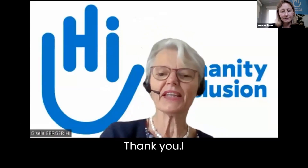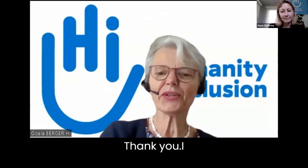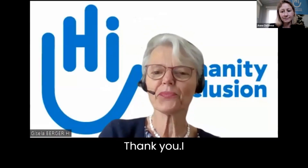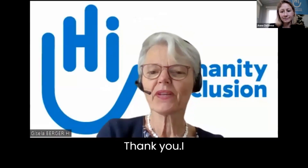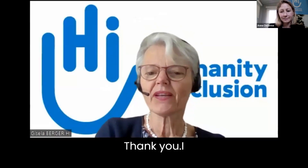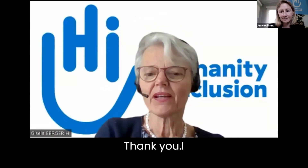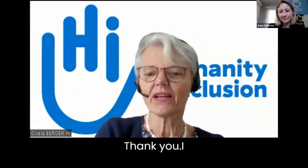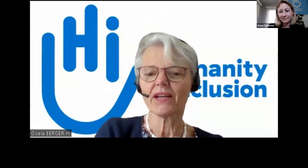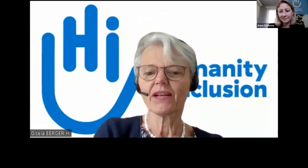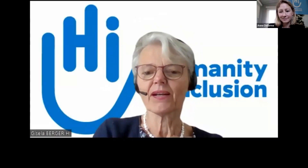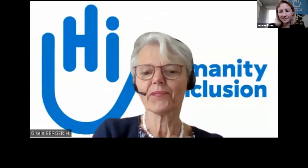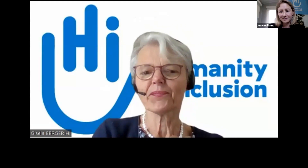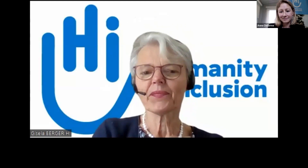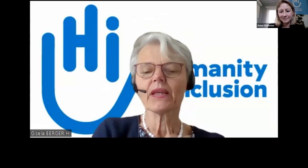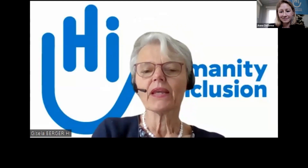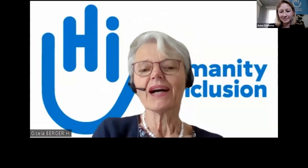Thank you.